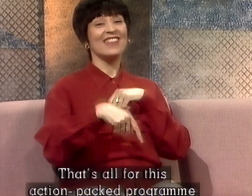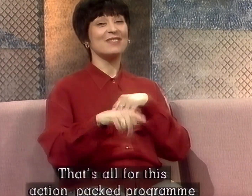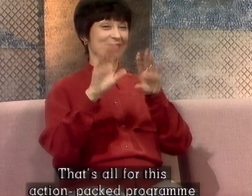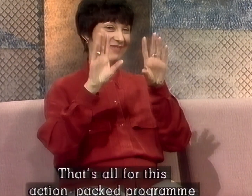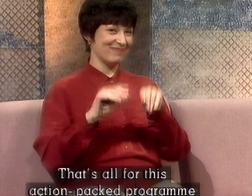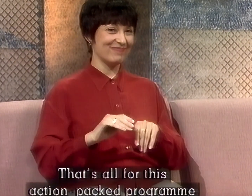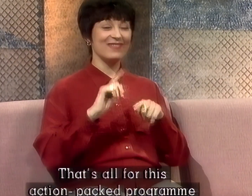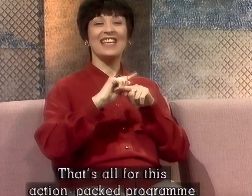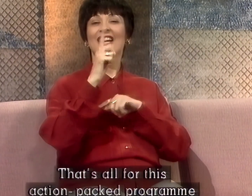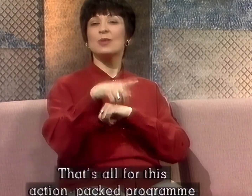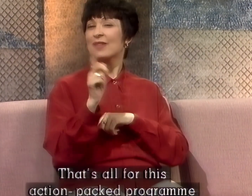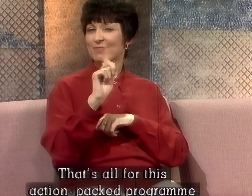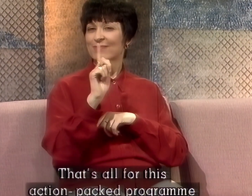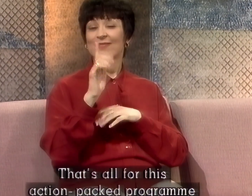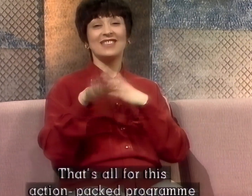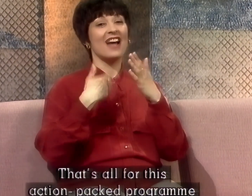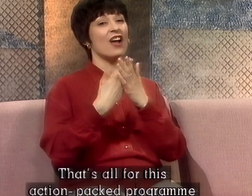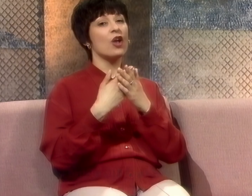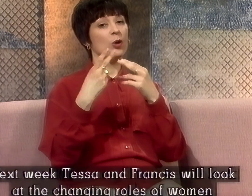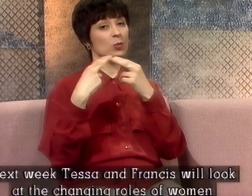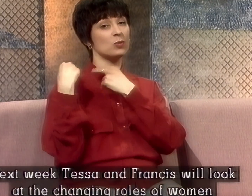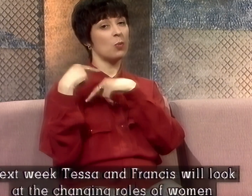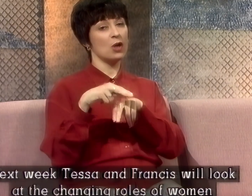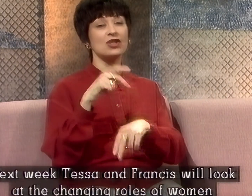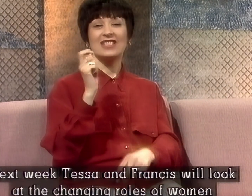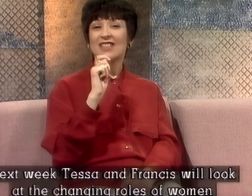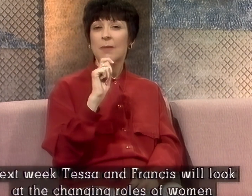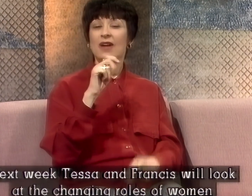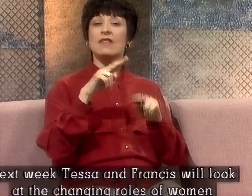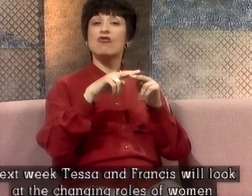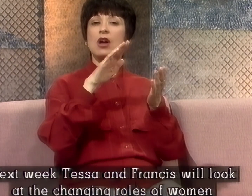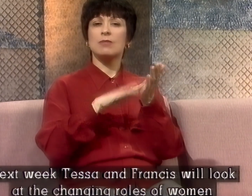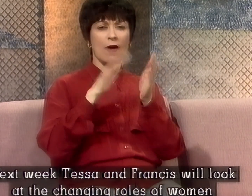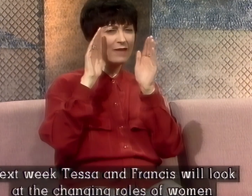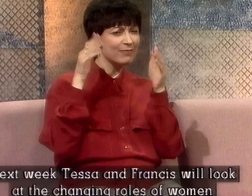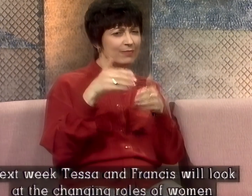Well, that's all for this action-packed programme. Next week, Tessa Padden and Francis Murphy will be here with